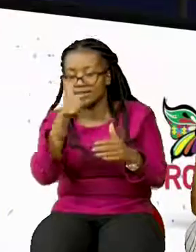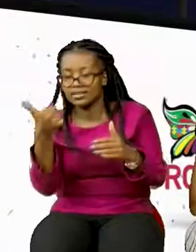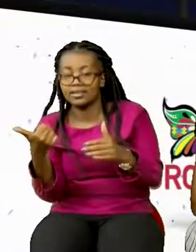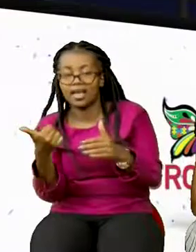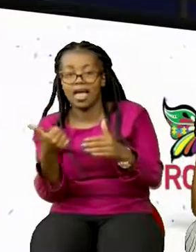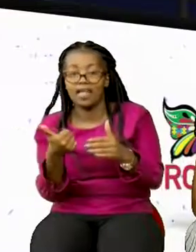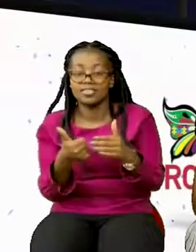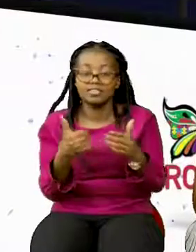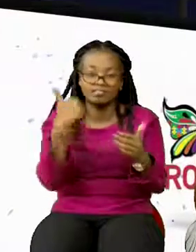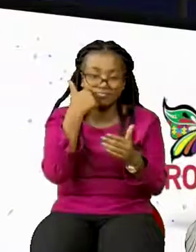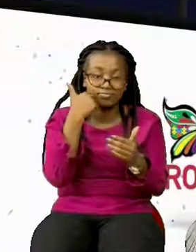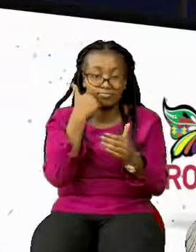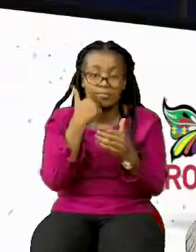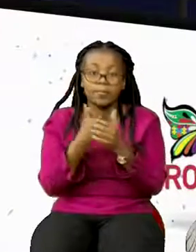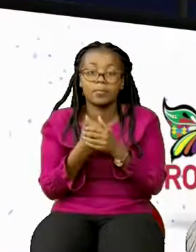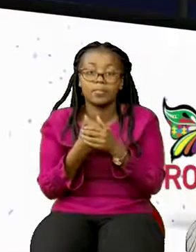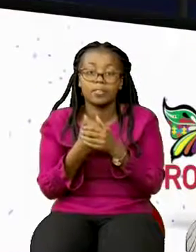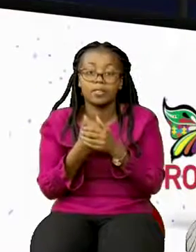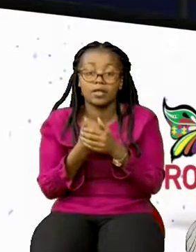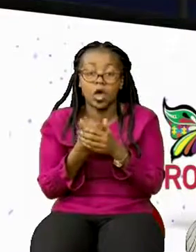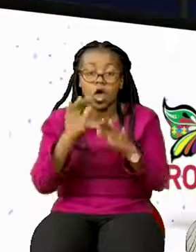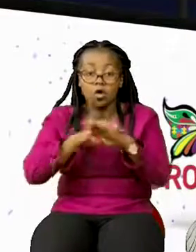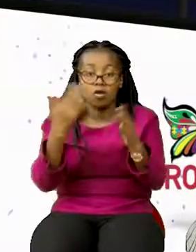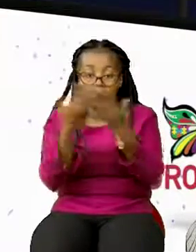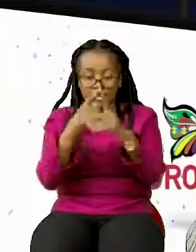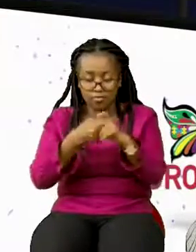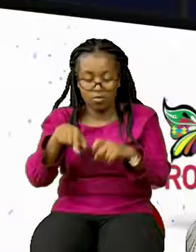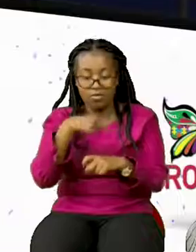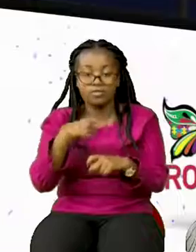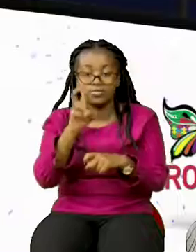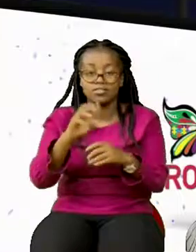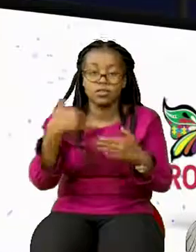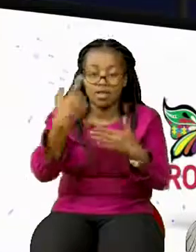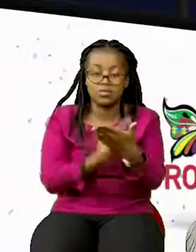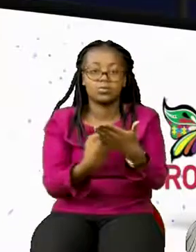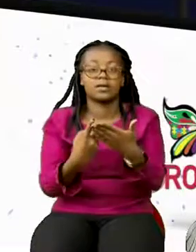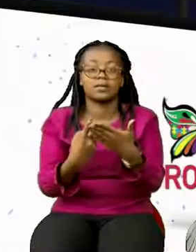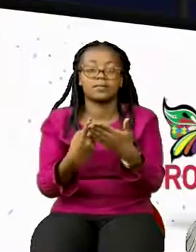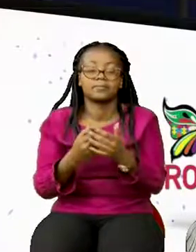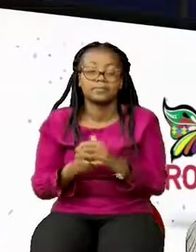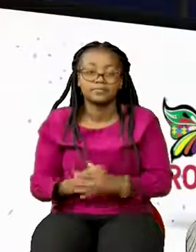neurodiverse conditions? So good night from us here, and we see you next week.